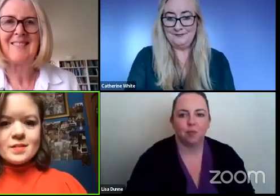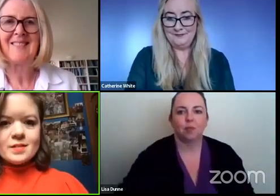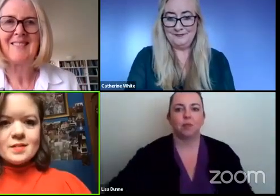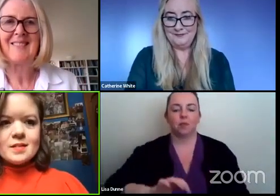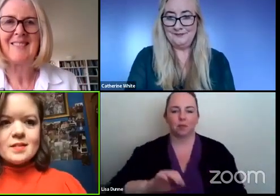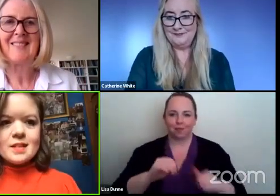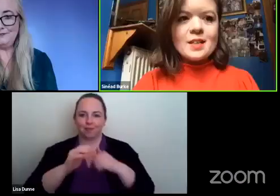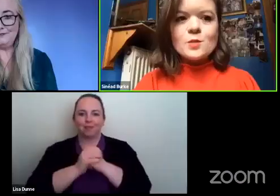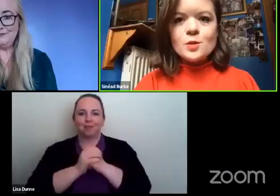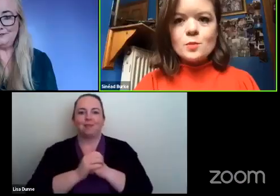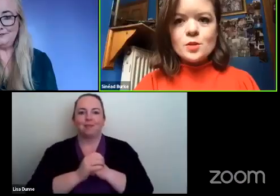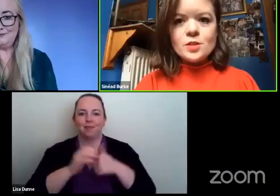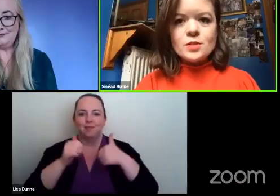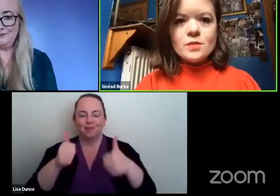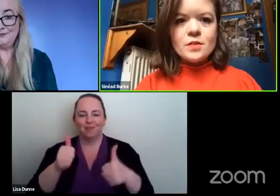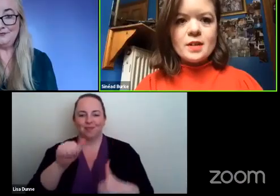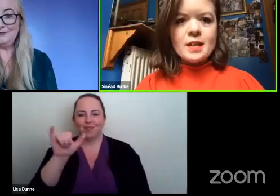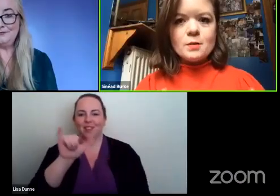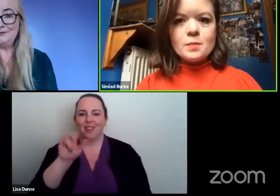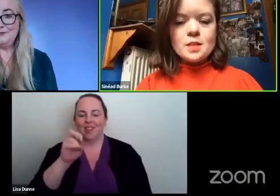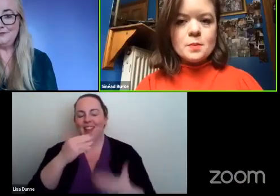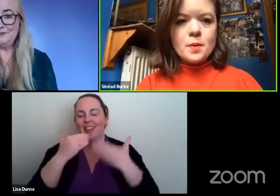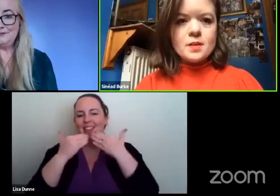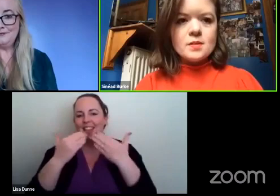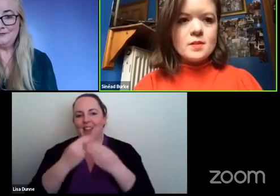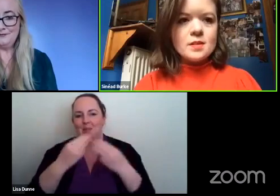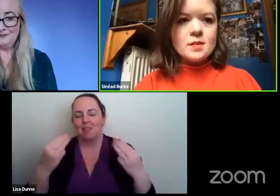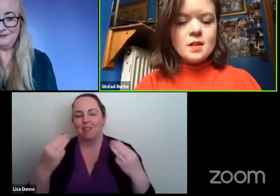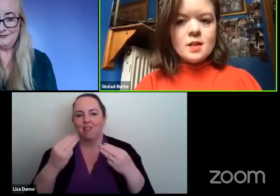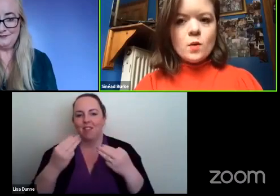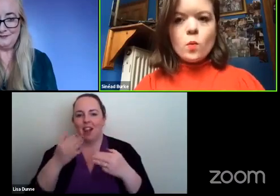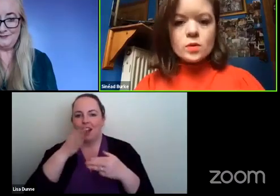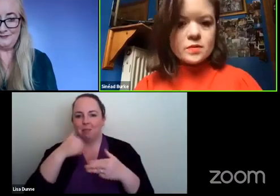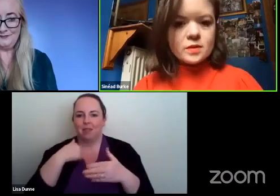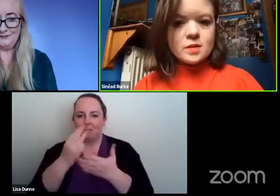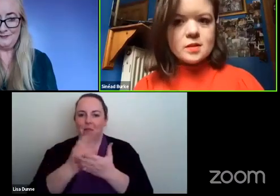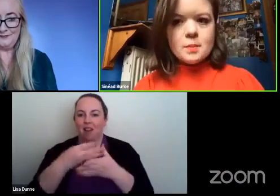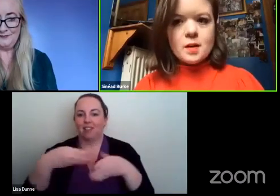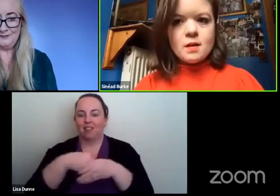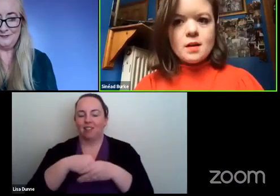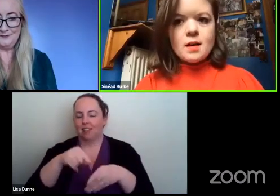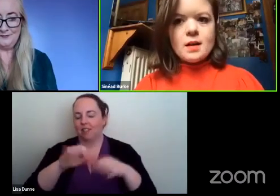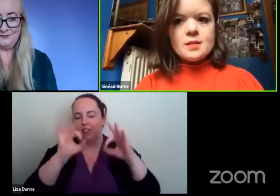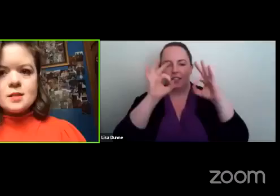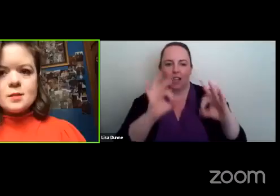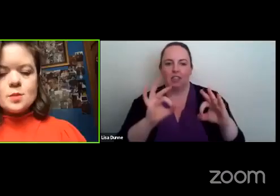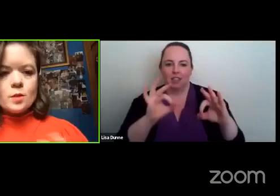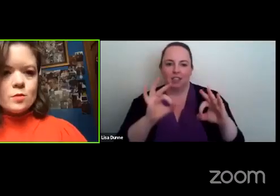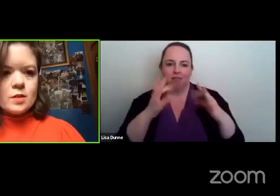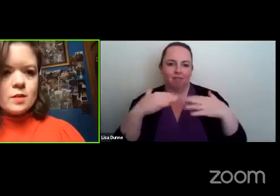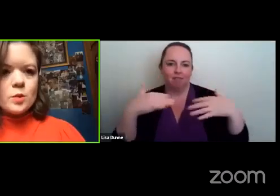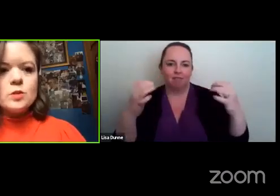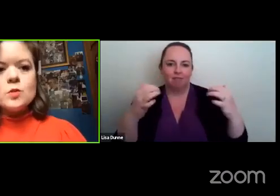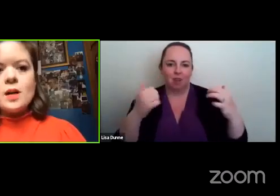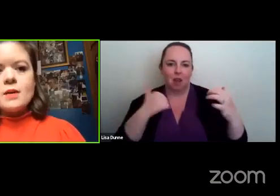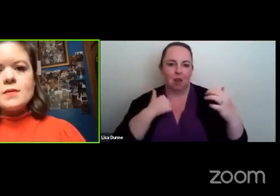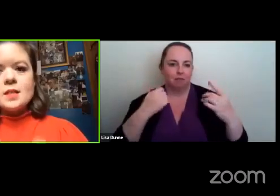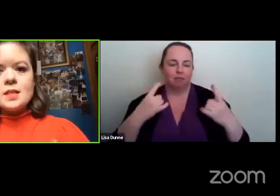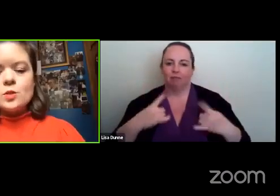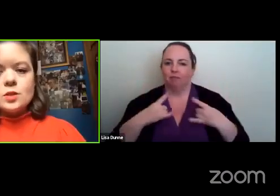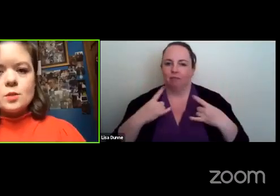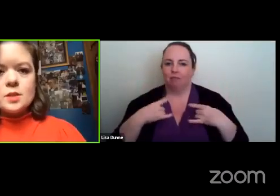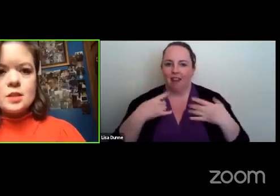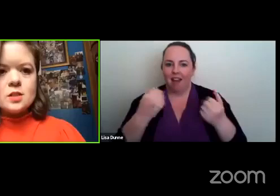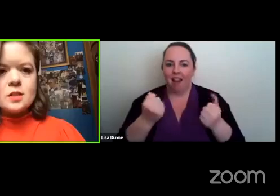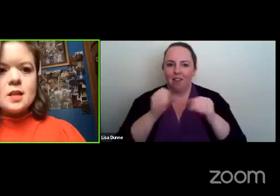Yvonne, thank you so much for allowing me to be part of this wonderful seminar. And I am so thrilled that we do have sign